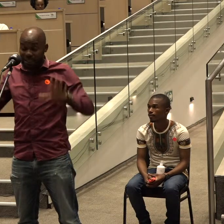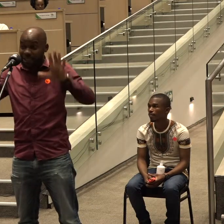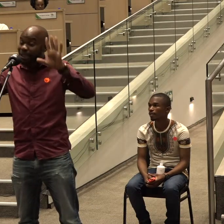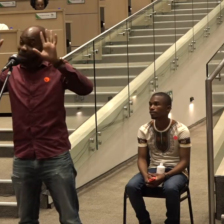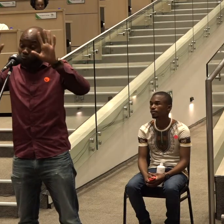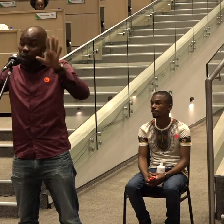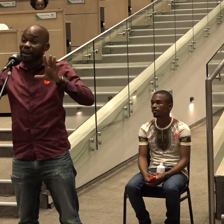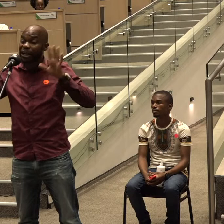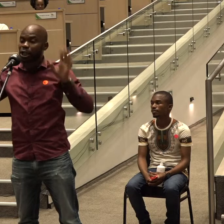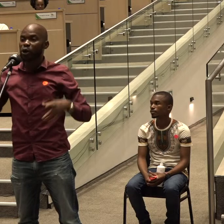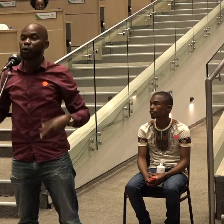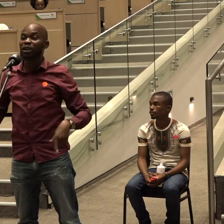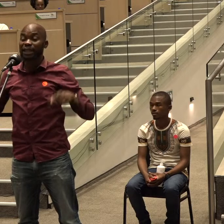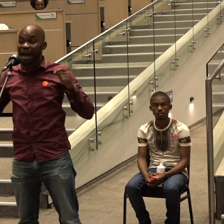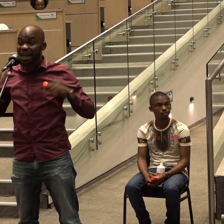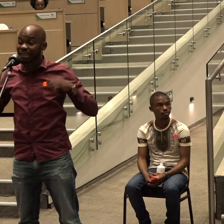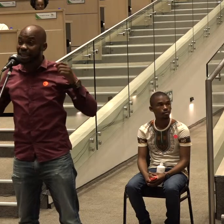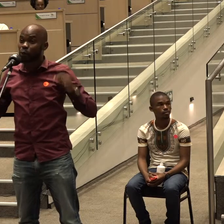function